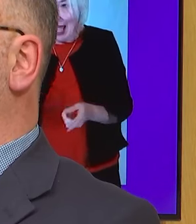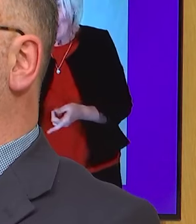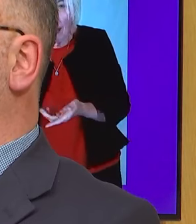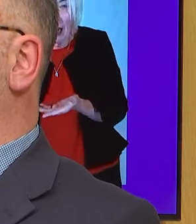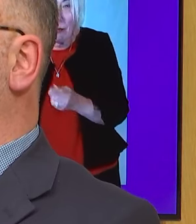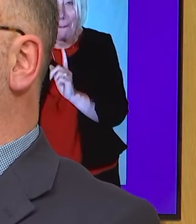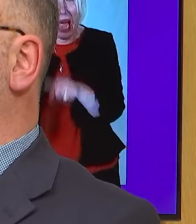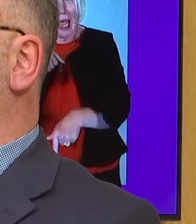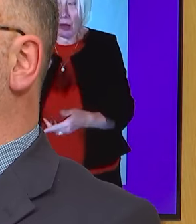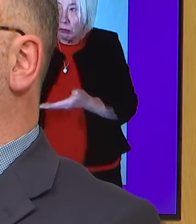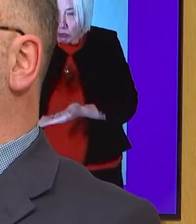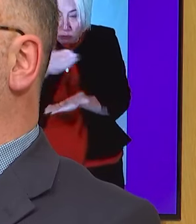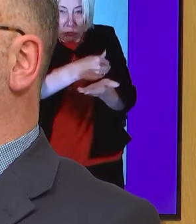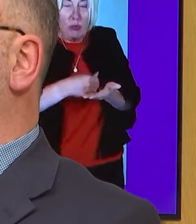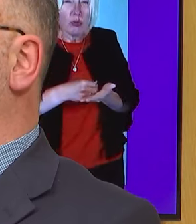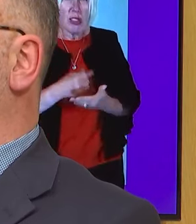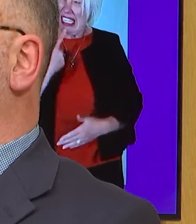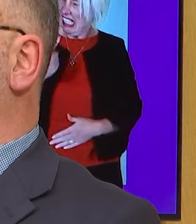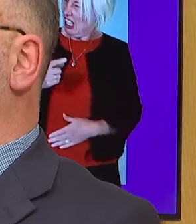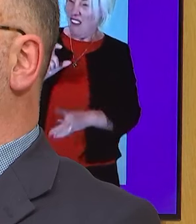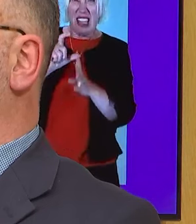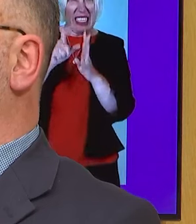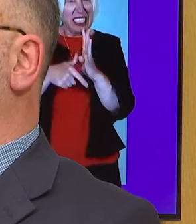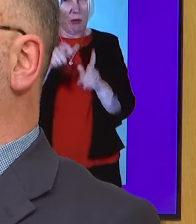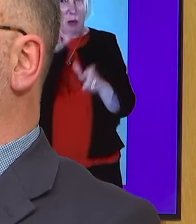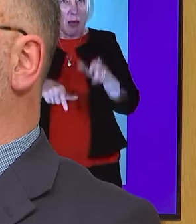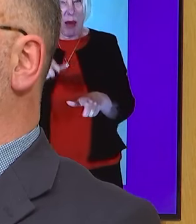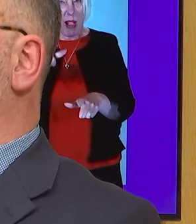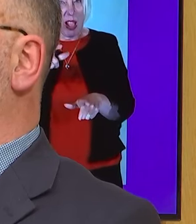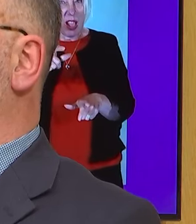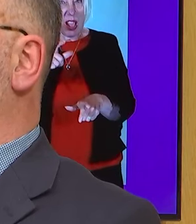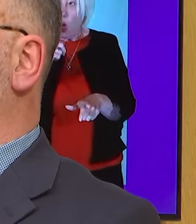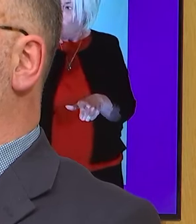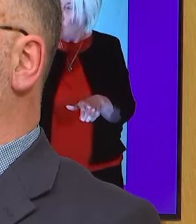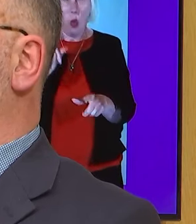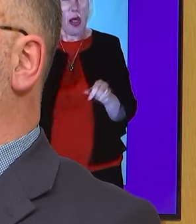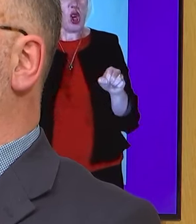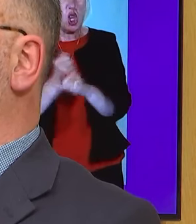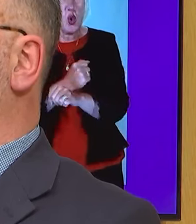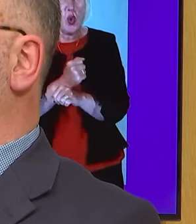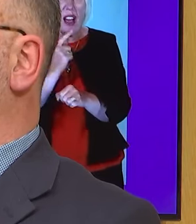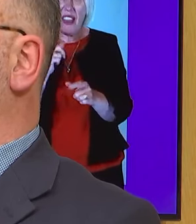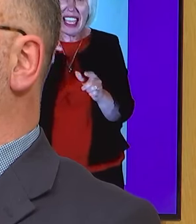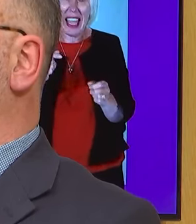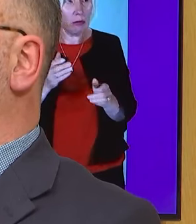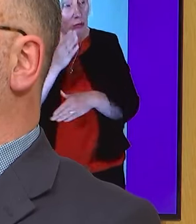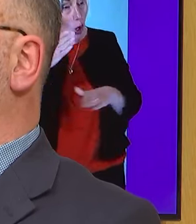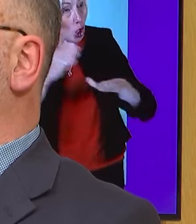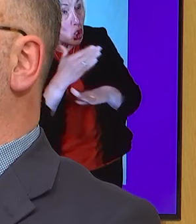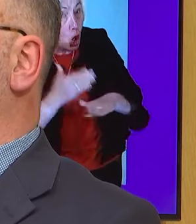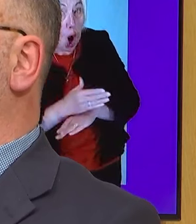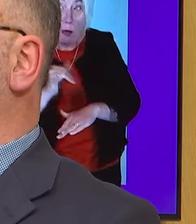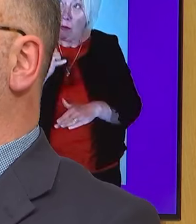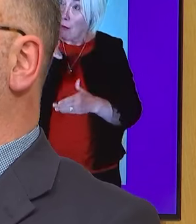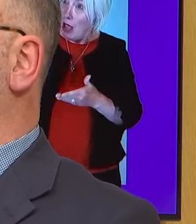said to me the other day, what do you think disabled people are going to do when they can contribute? Probably spend money, probably go out and maybe get work and maybe see